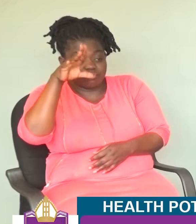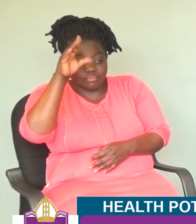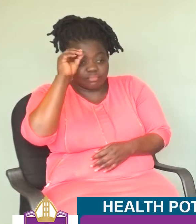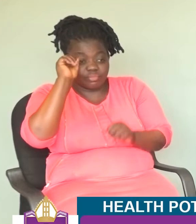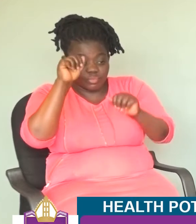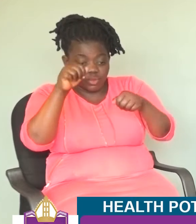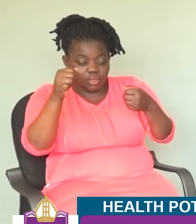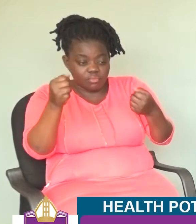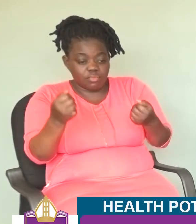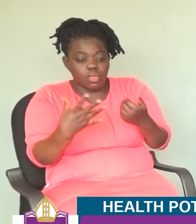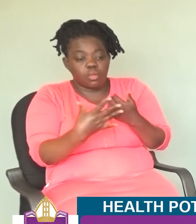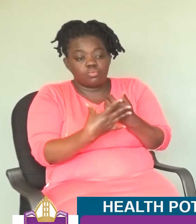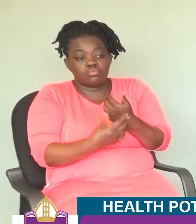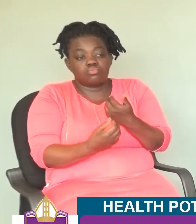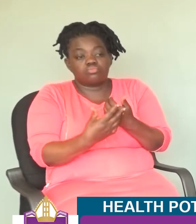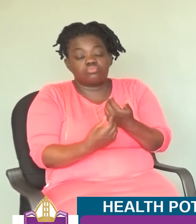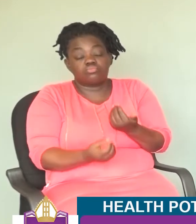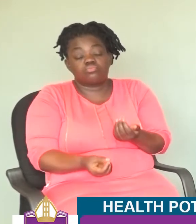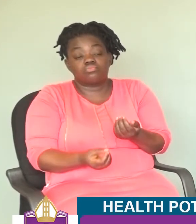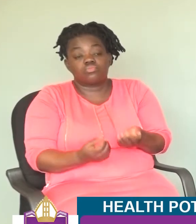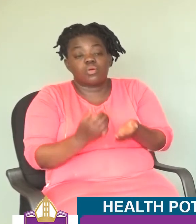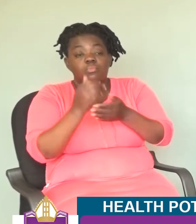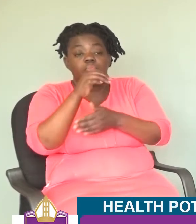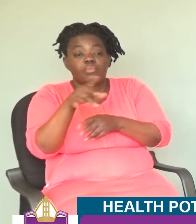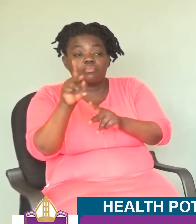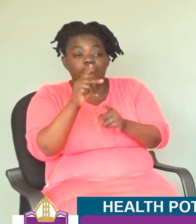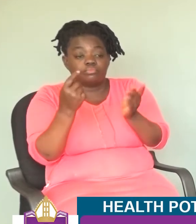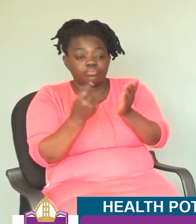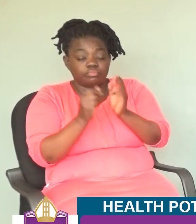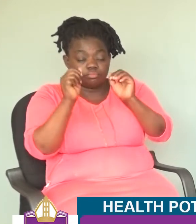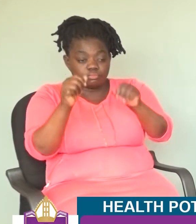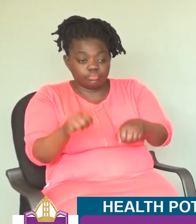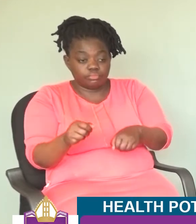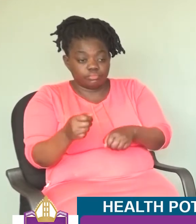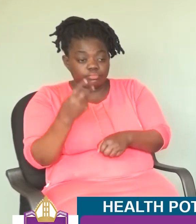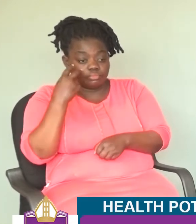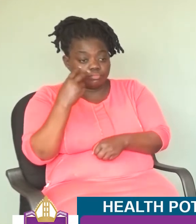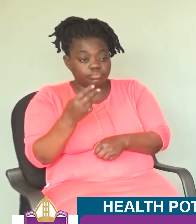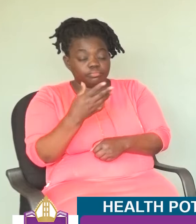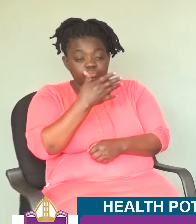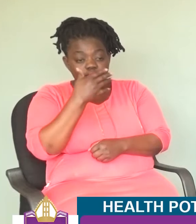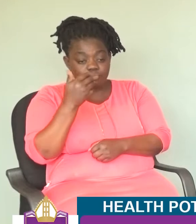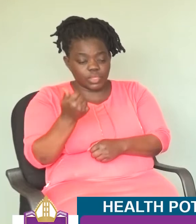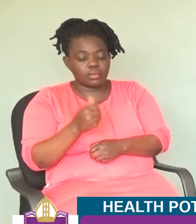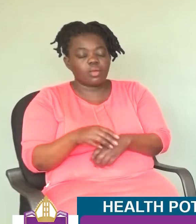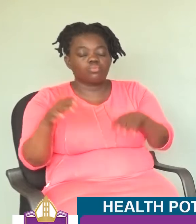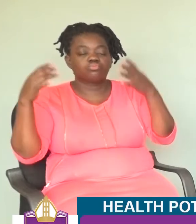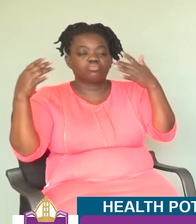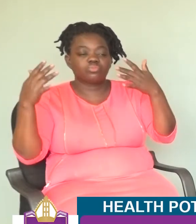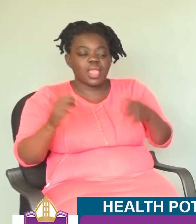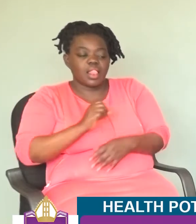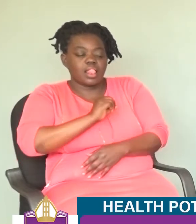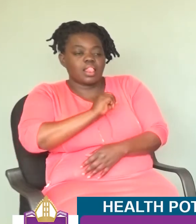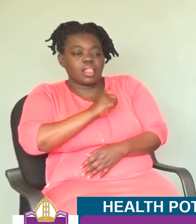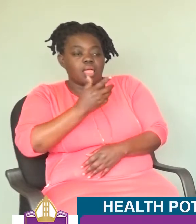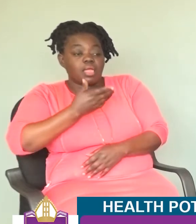could be duplicated to actually help more Ugandans. Wow. So that they can be able to see better. Wow. So the confidence we